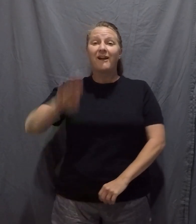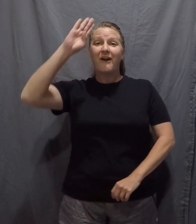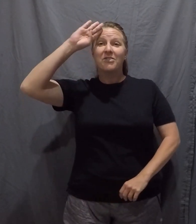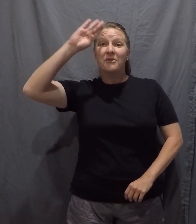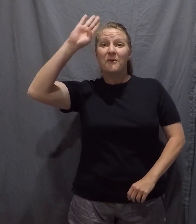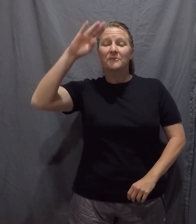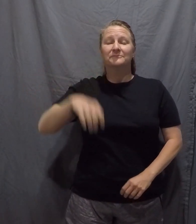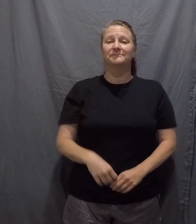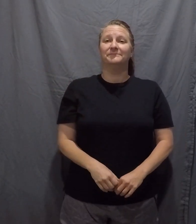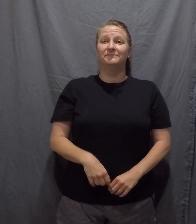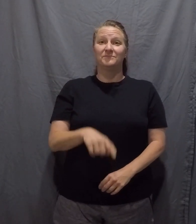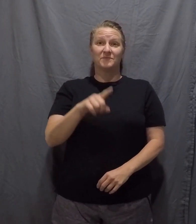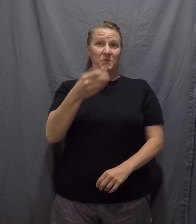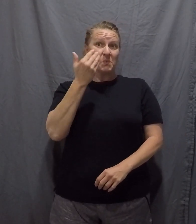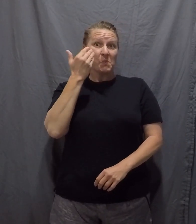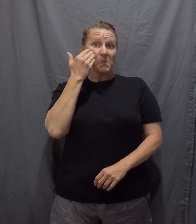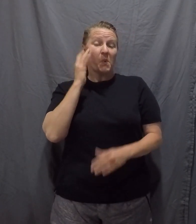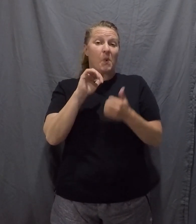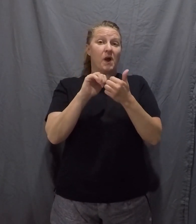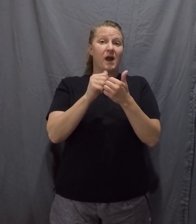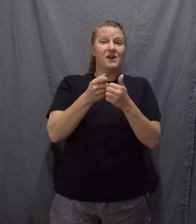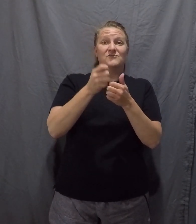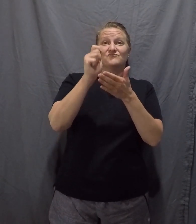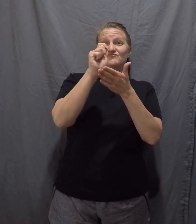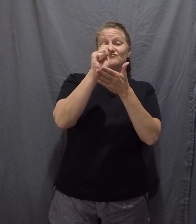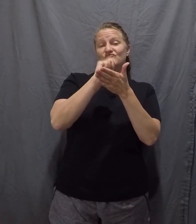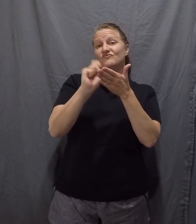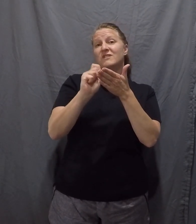Do you know how to write a basic paragraph?